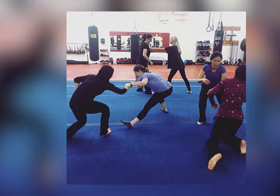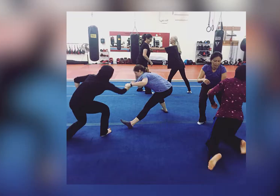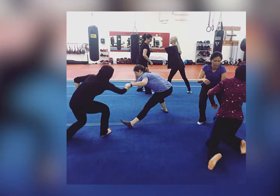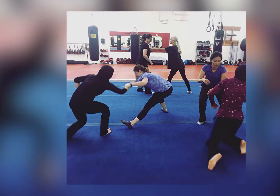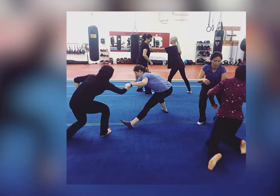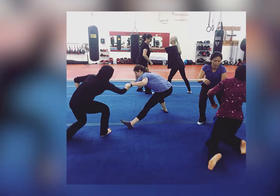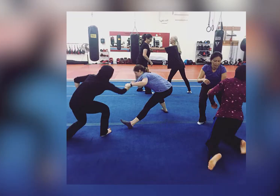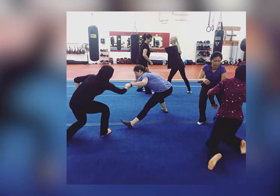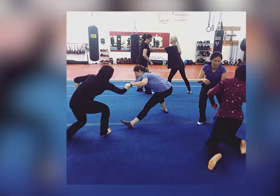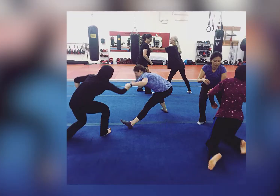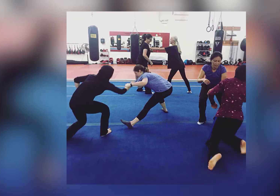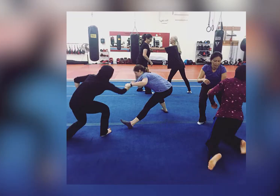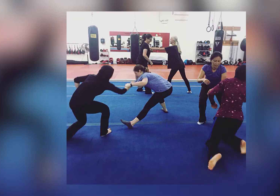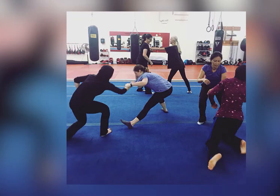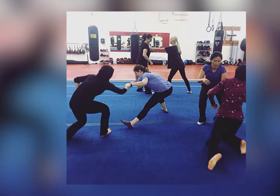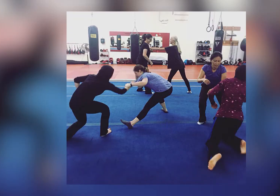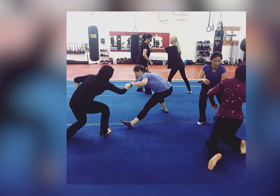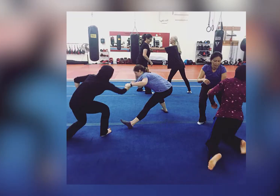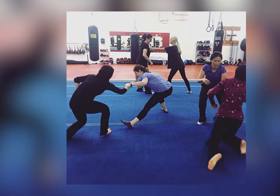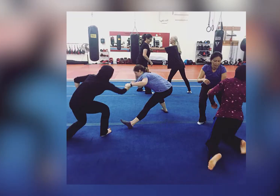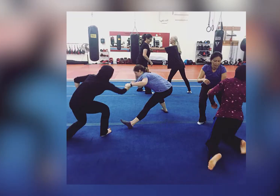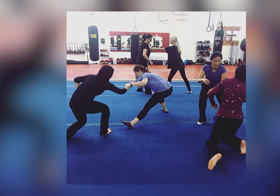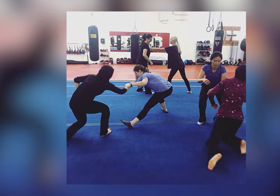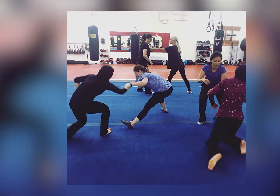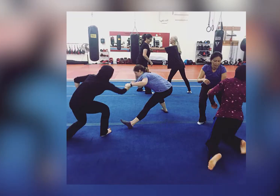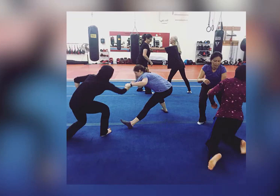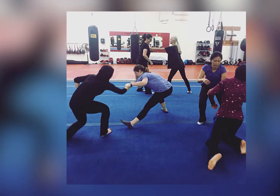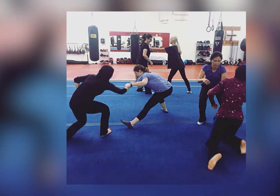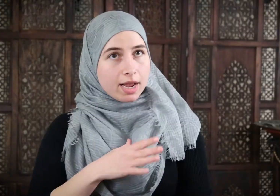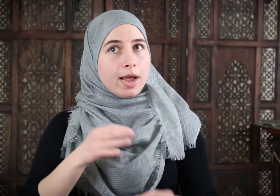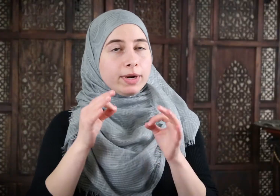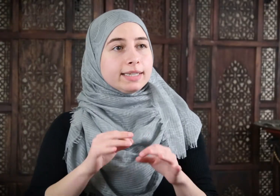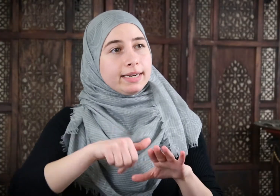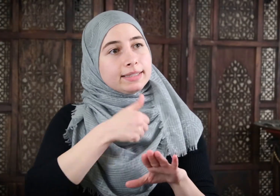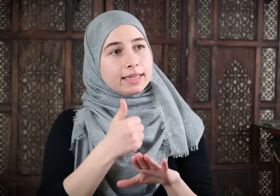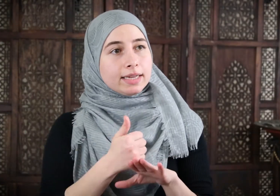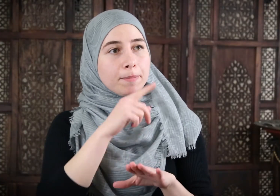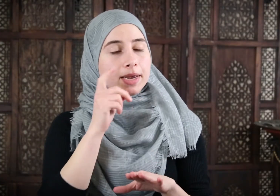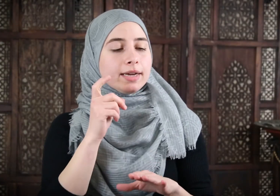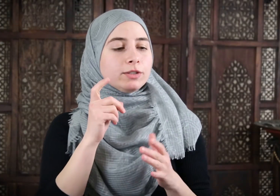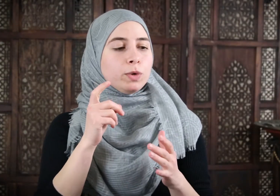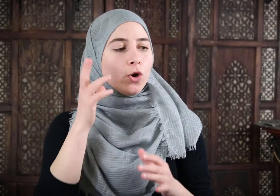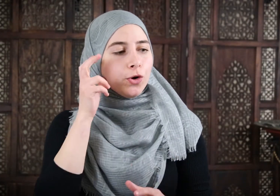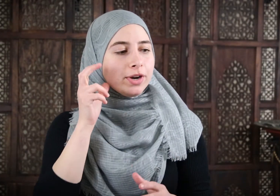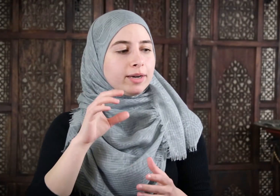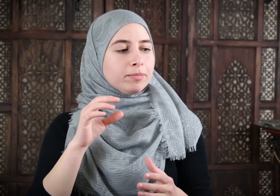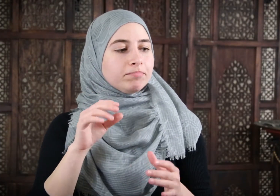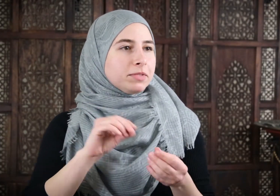2 years ago, I began teaching a self-defense class for deaf women, and we decided to set this up because we heard it's kind